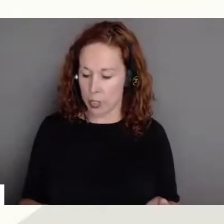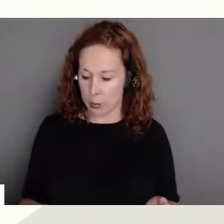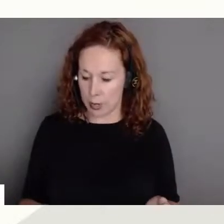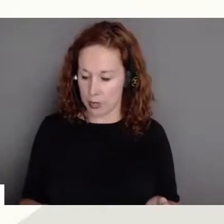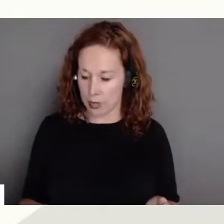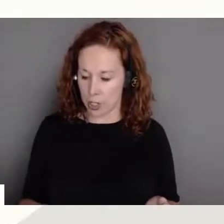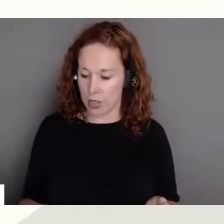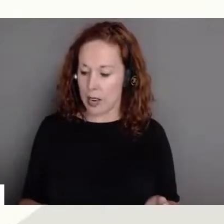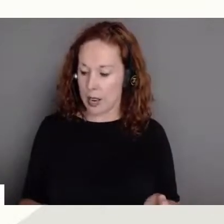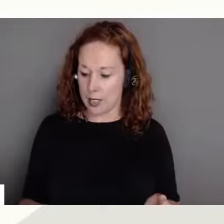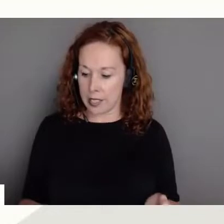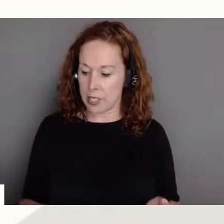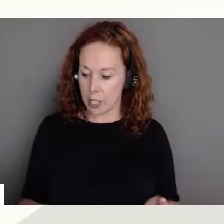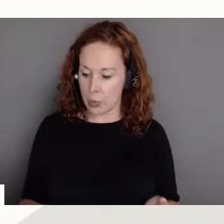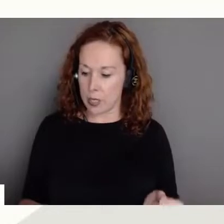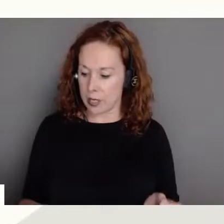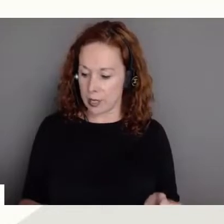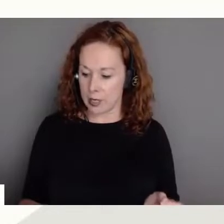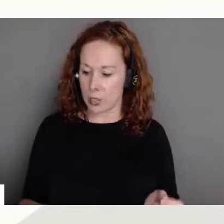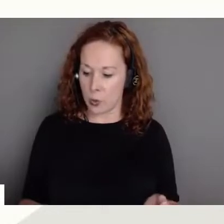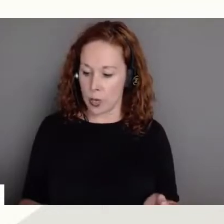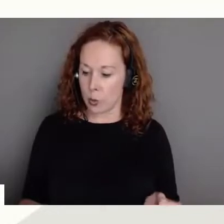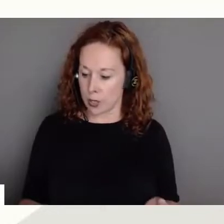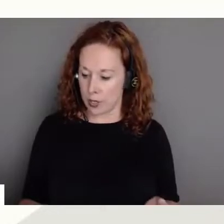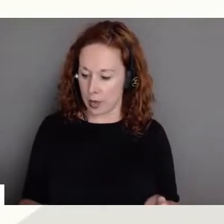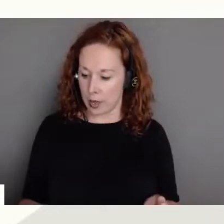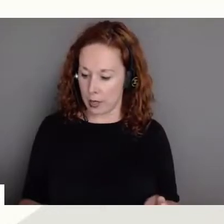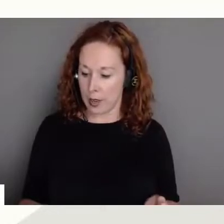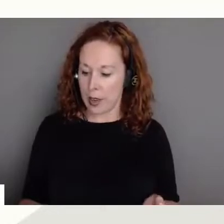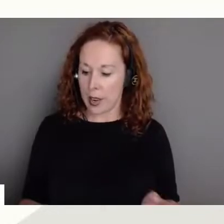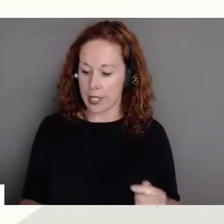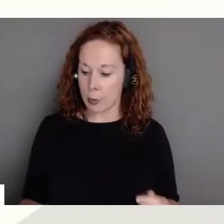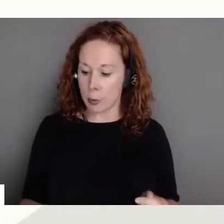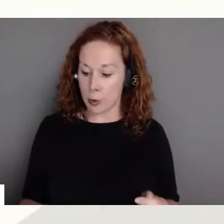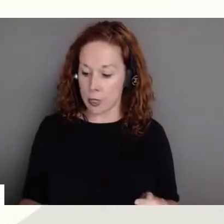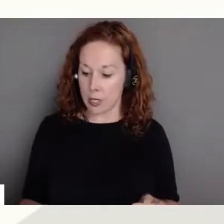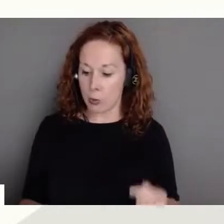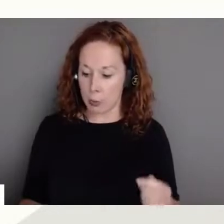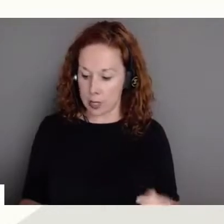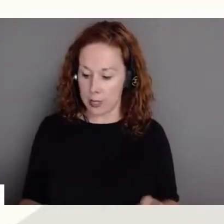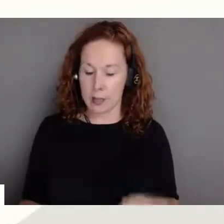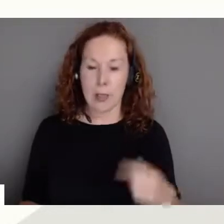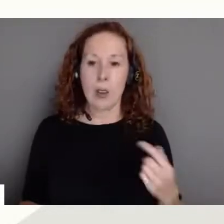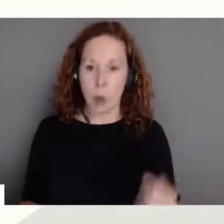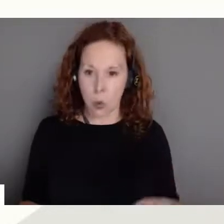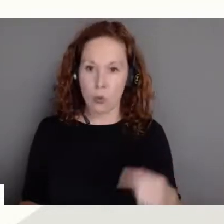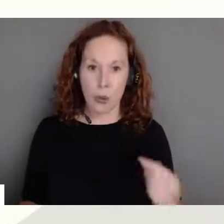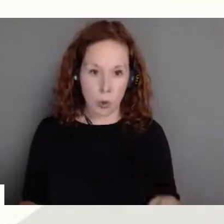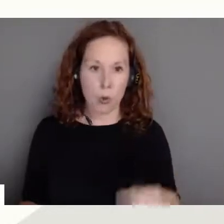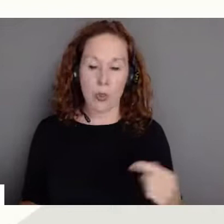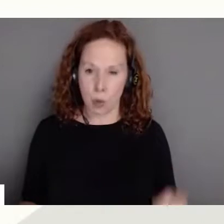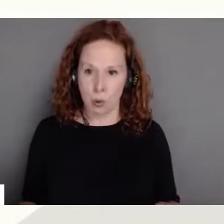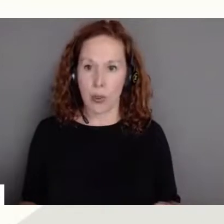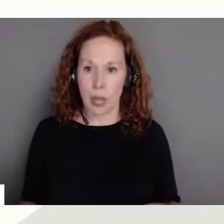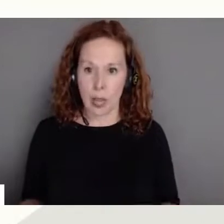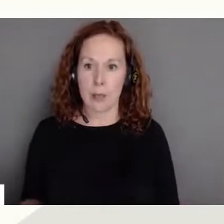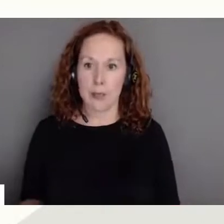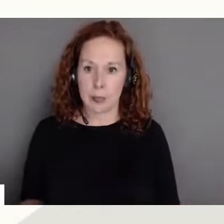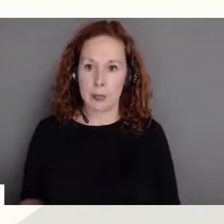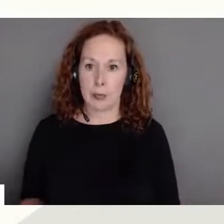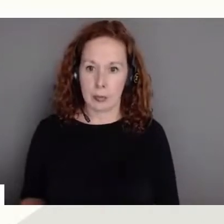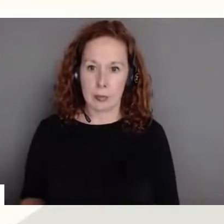the original message and continuing to listen to what you are saying as the process repeats over and over and over